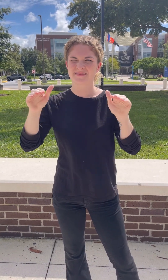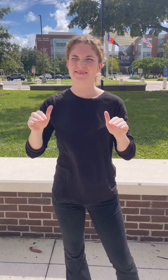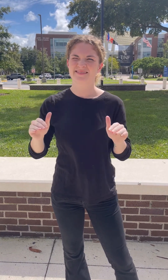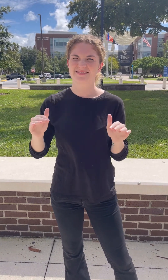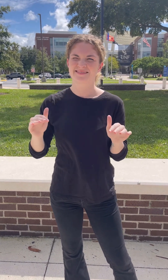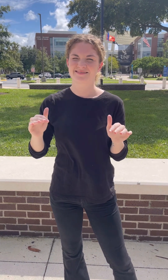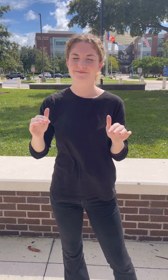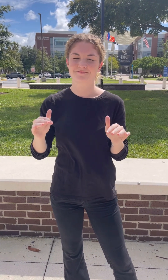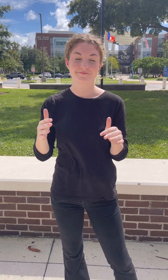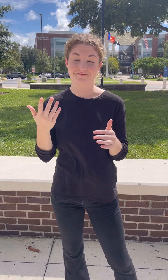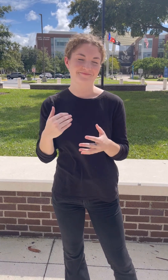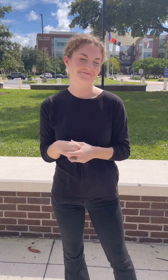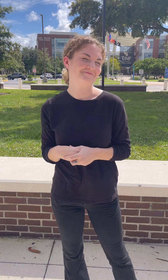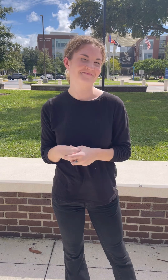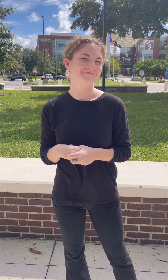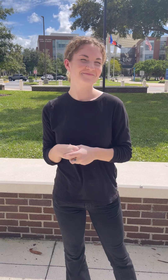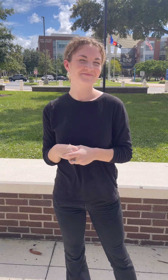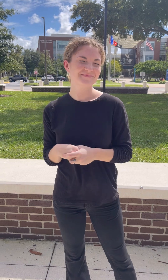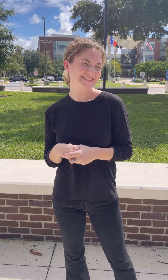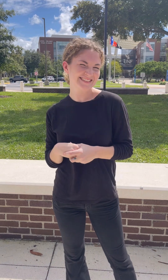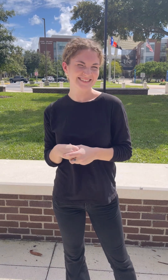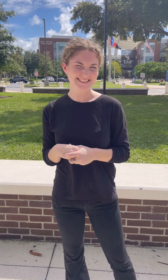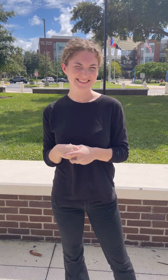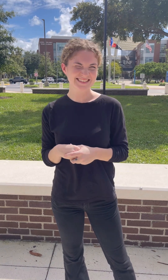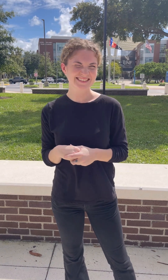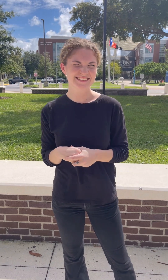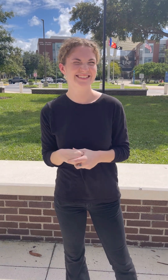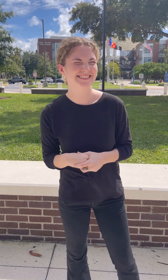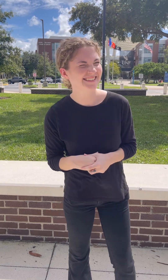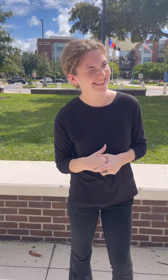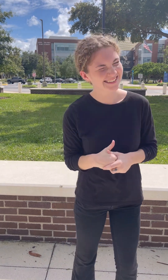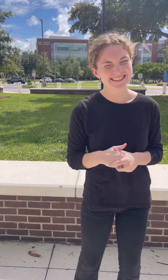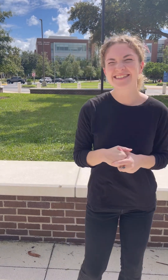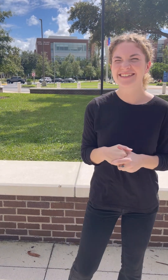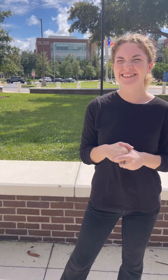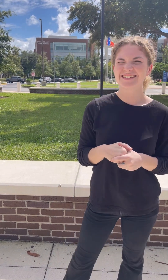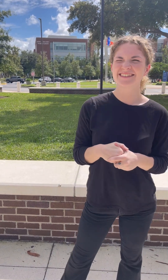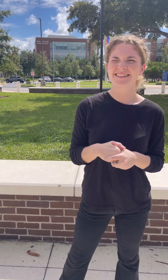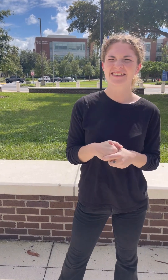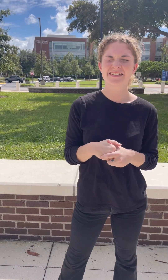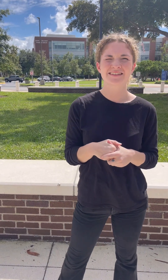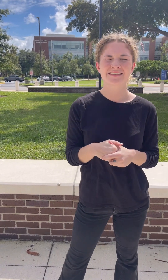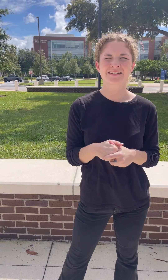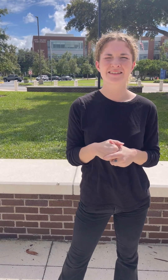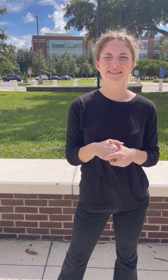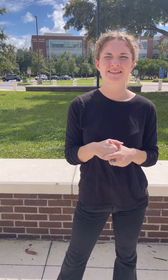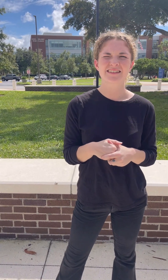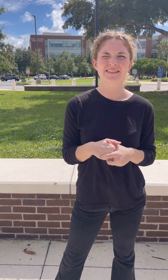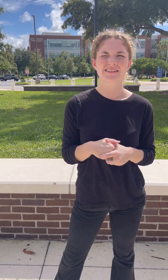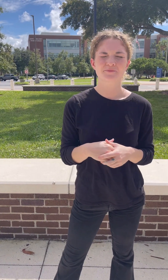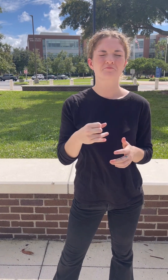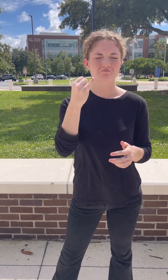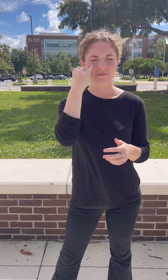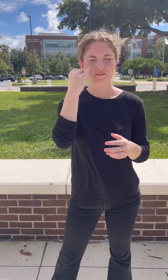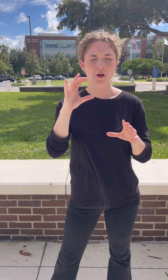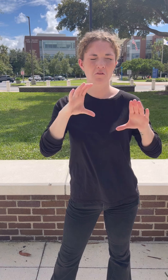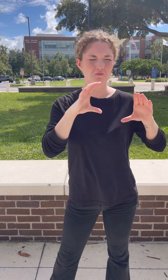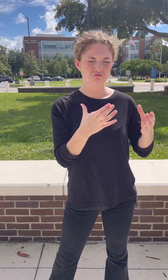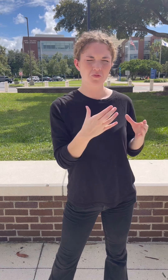as an individual, just want to jump in whenever somebody needs a person, as kind of a free agent, or if you have a group of friends you want to play with on a team, you